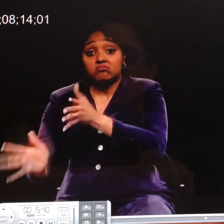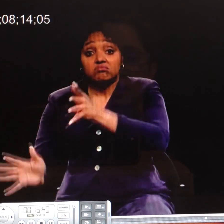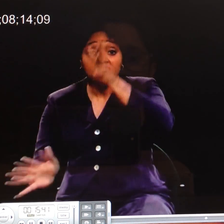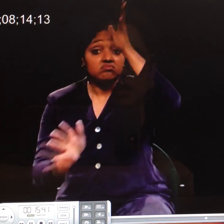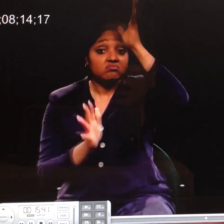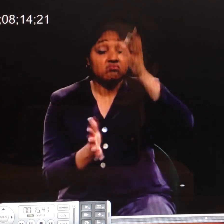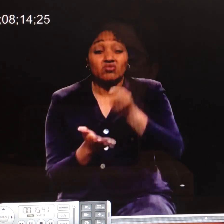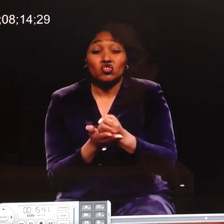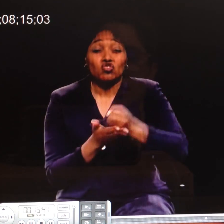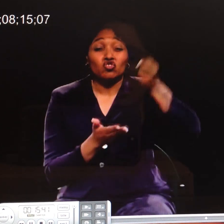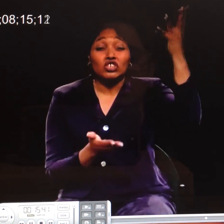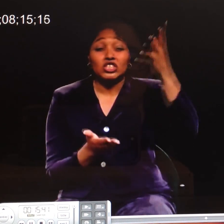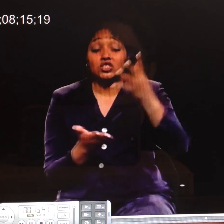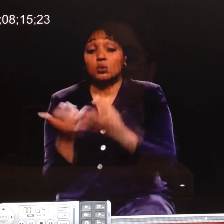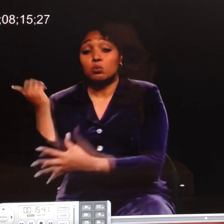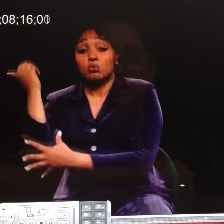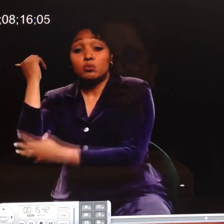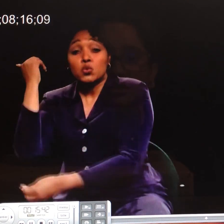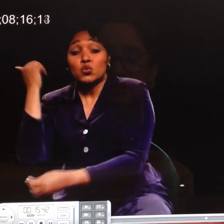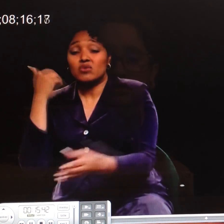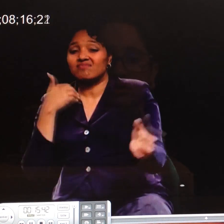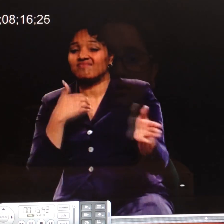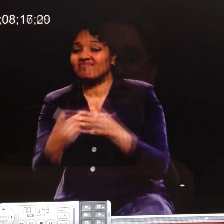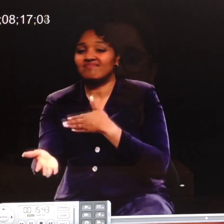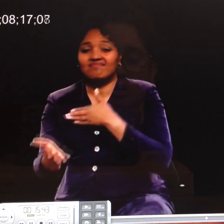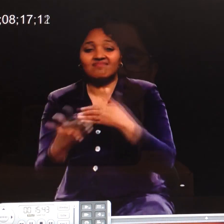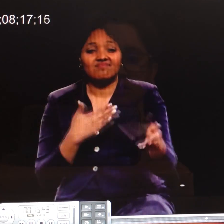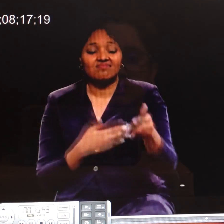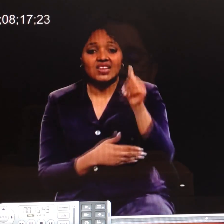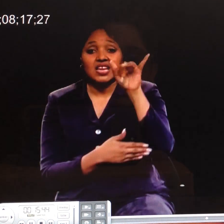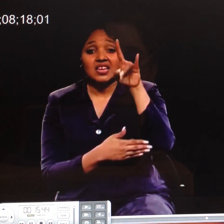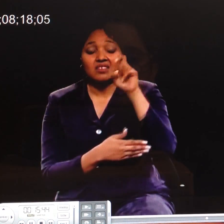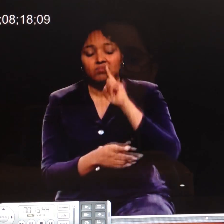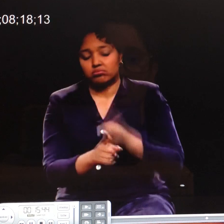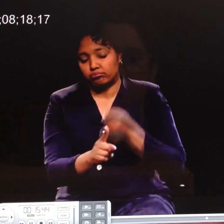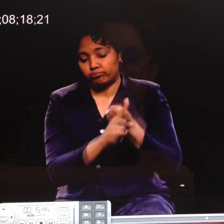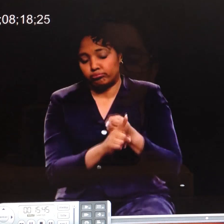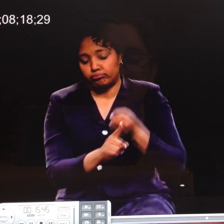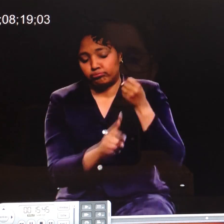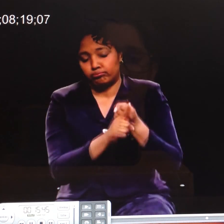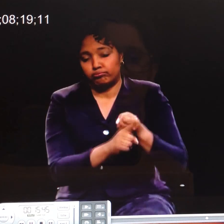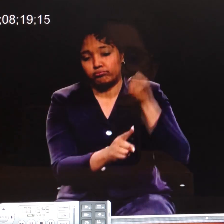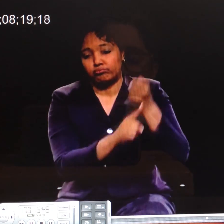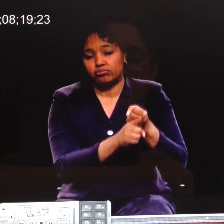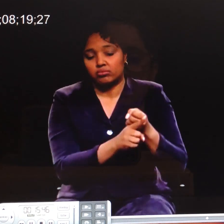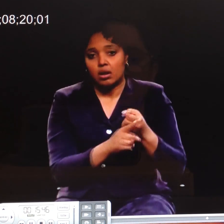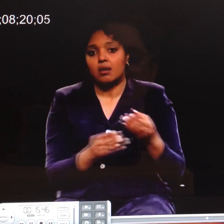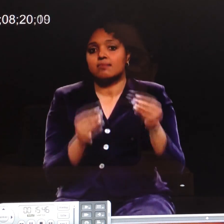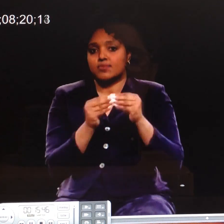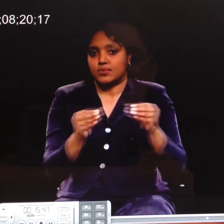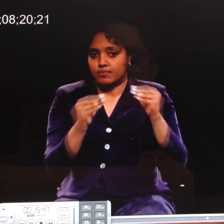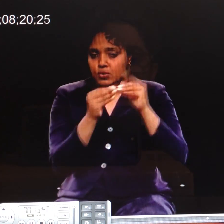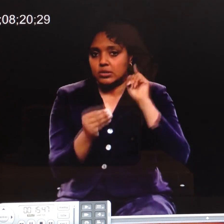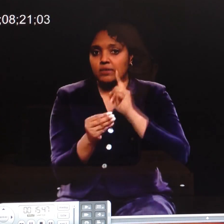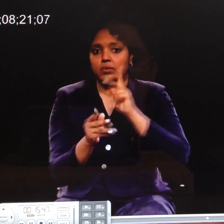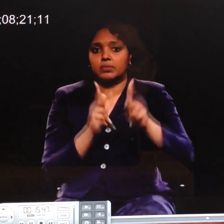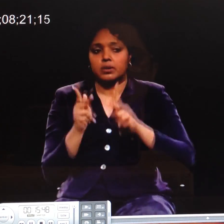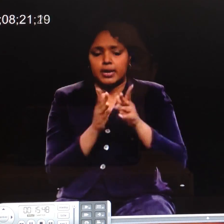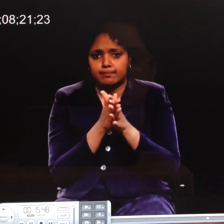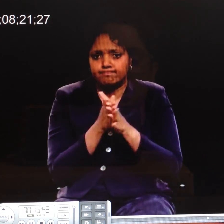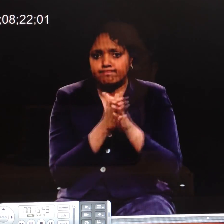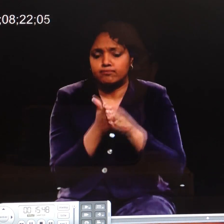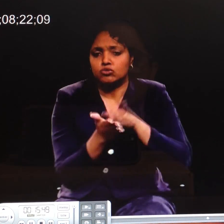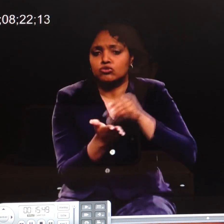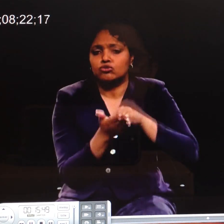boys, straight, gay, fathers, grandfathers, rich or poor, in that it can